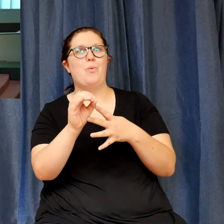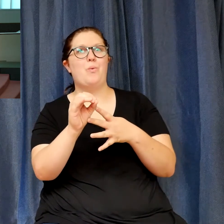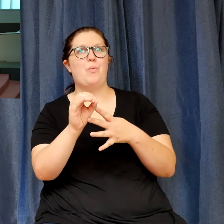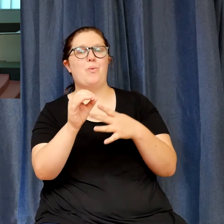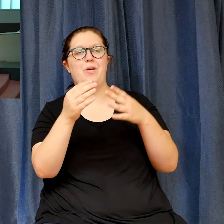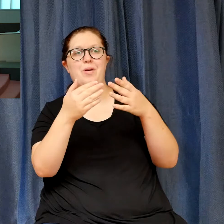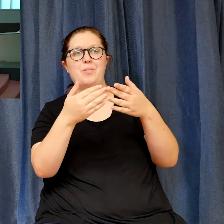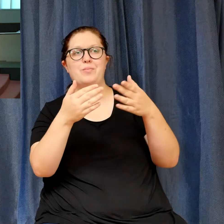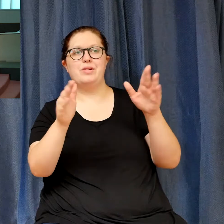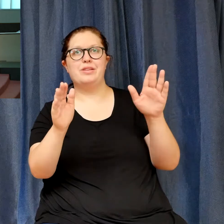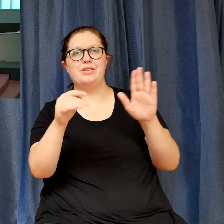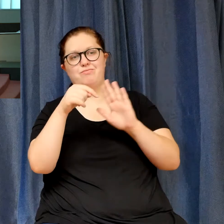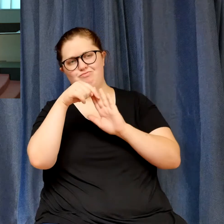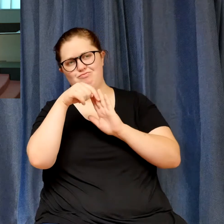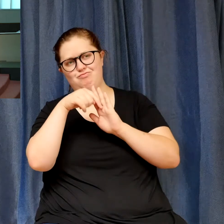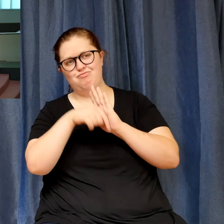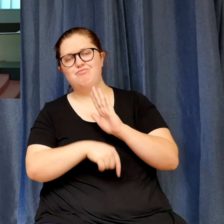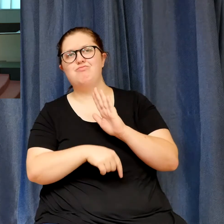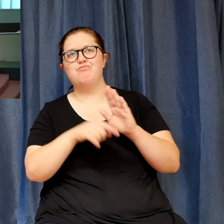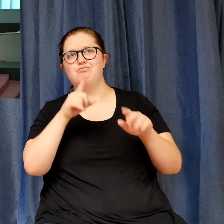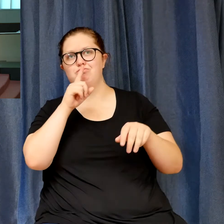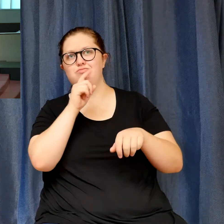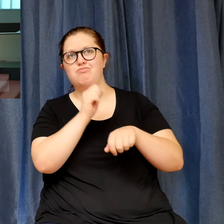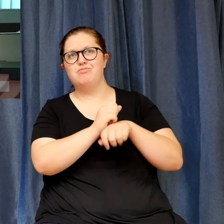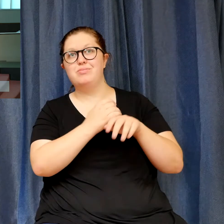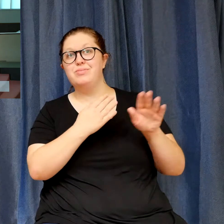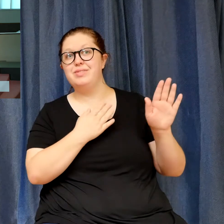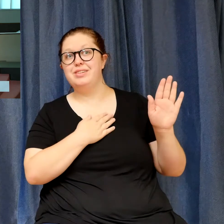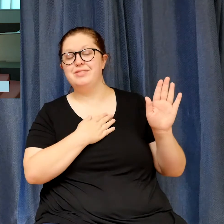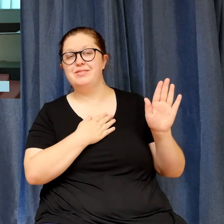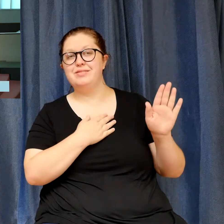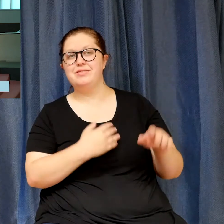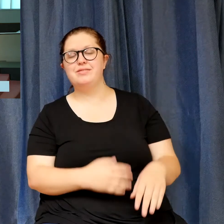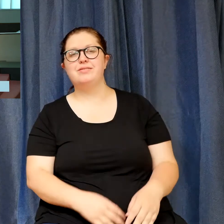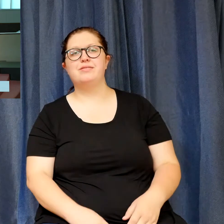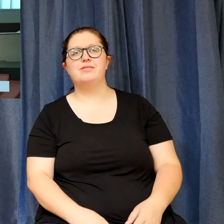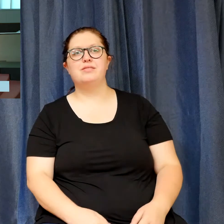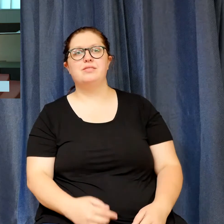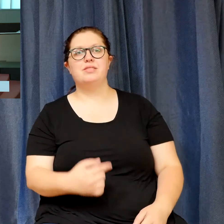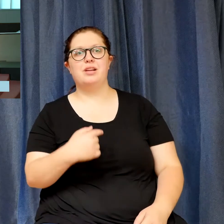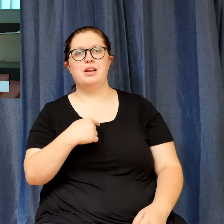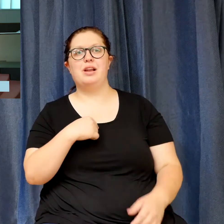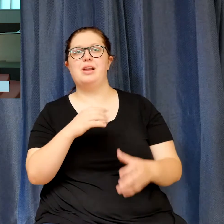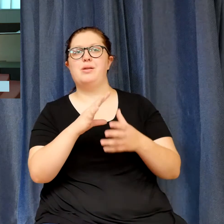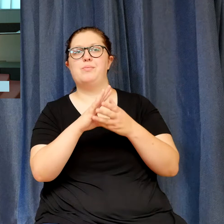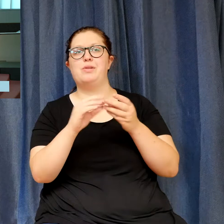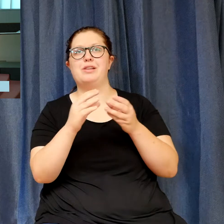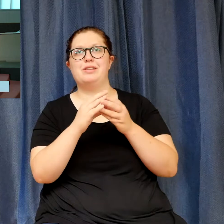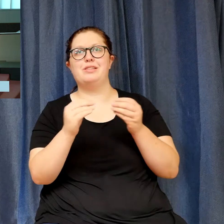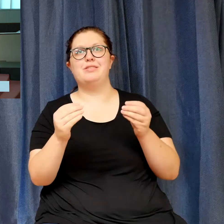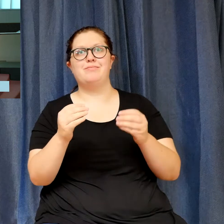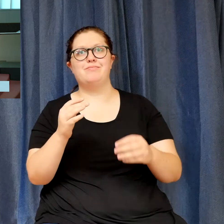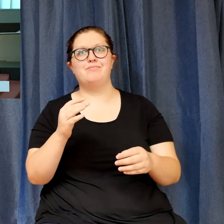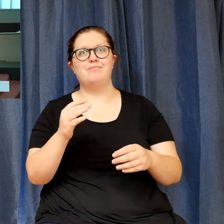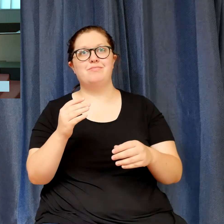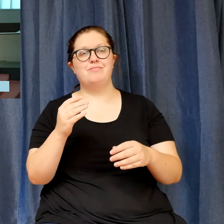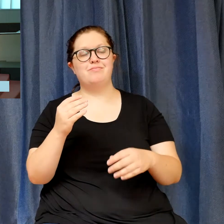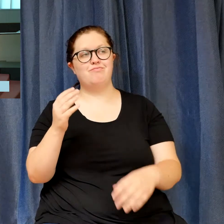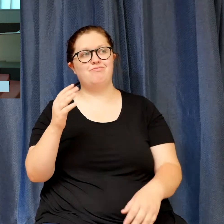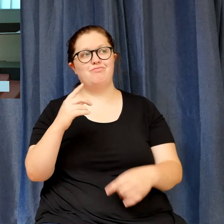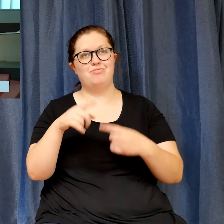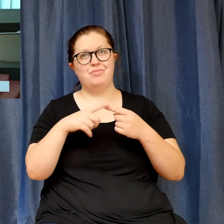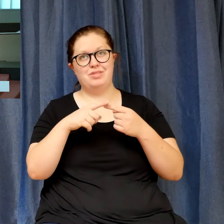O, which is the opening for deep compassion. As I may have mentioned last time I spoke about